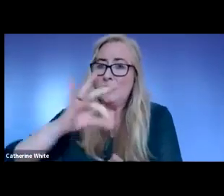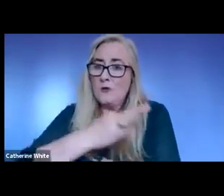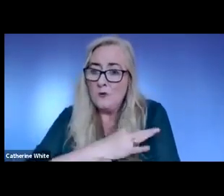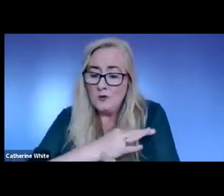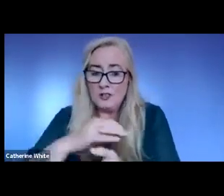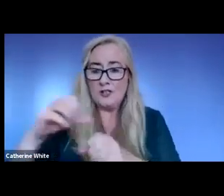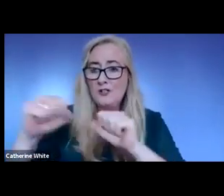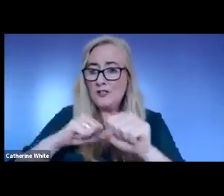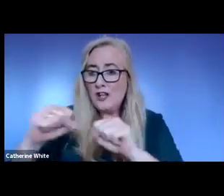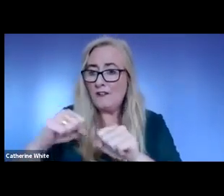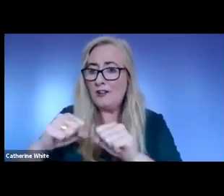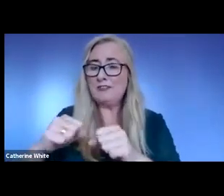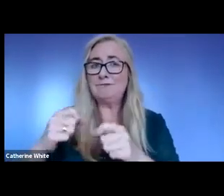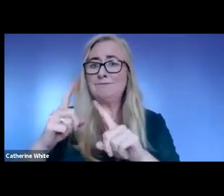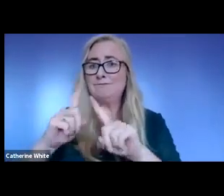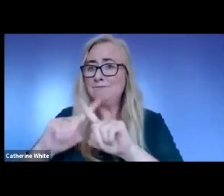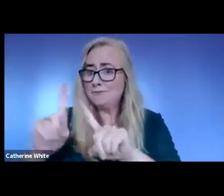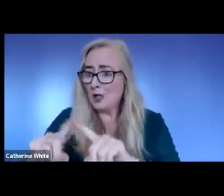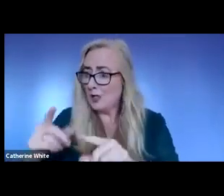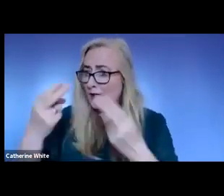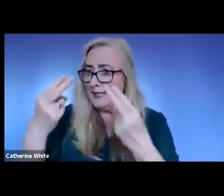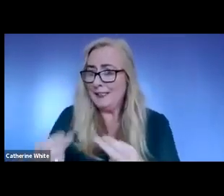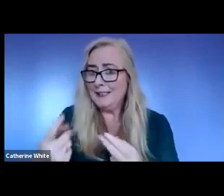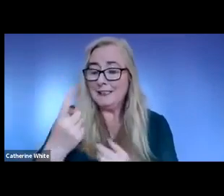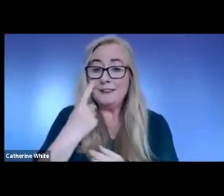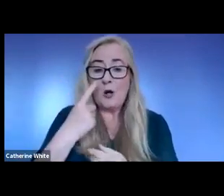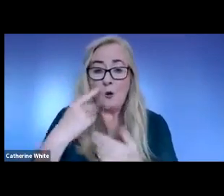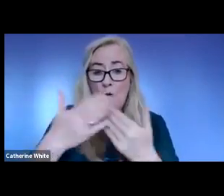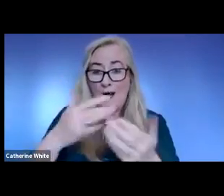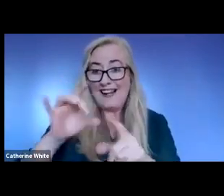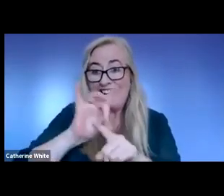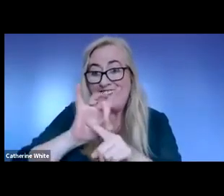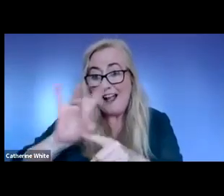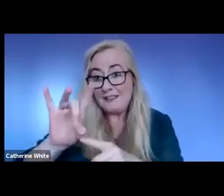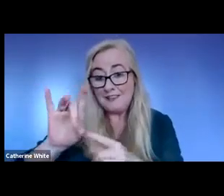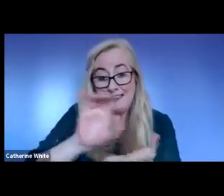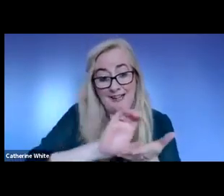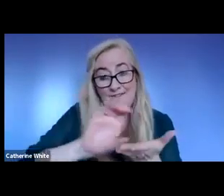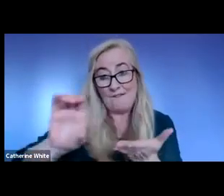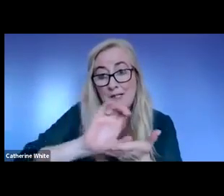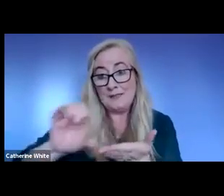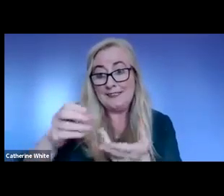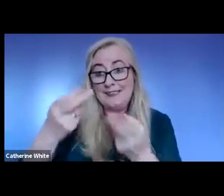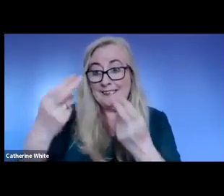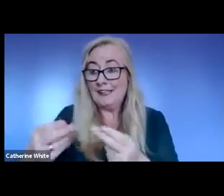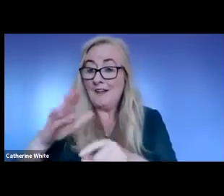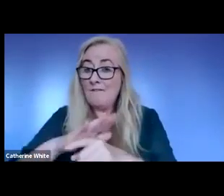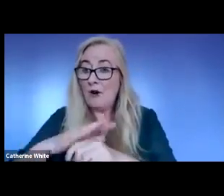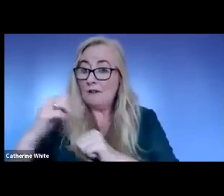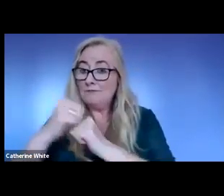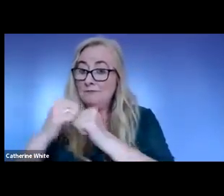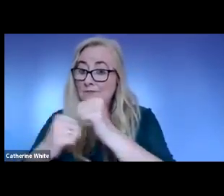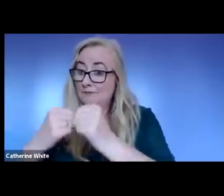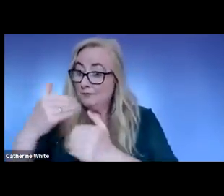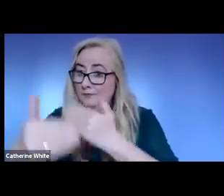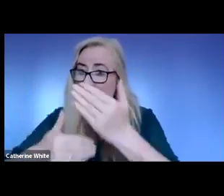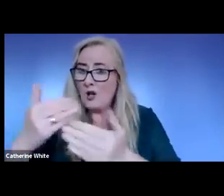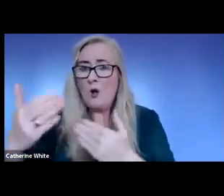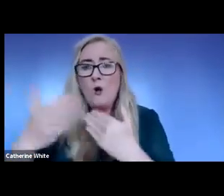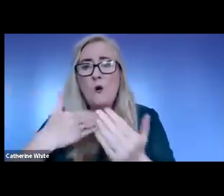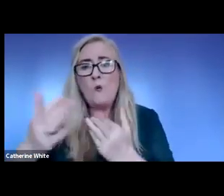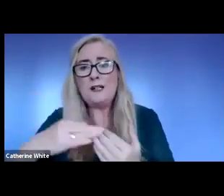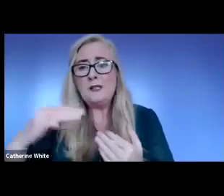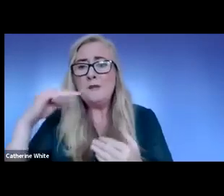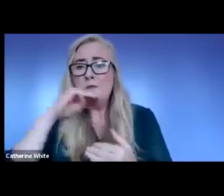in the second pillar, but we need to look at what investment we need in terms of our infrastructure, what our important infrastructures actually